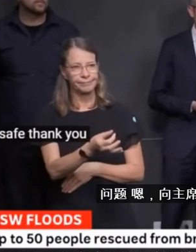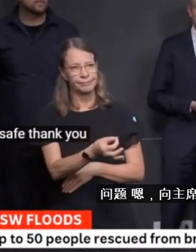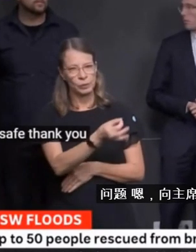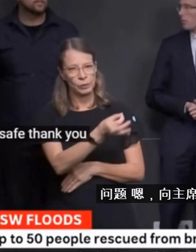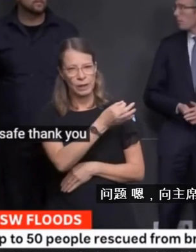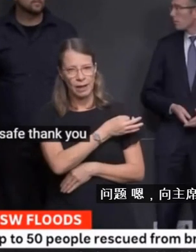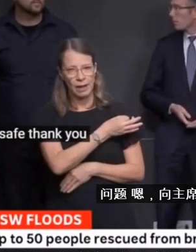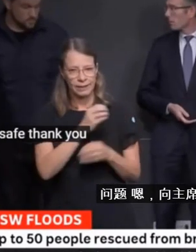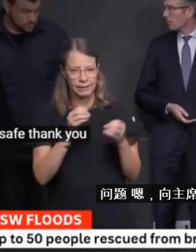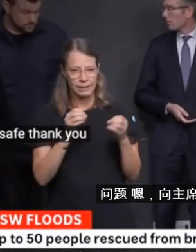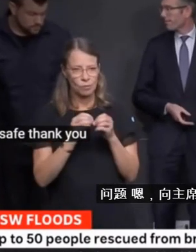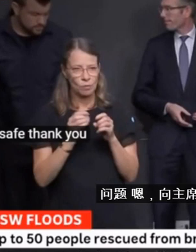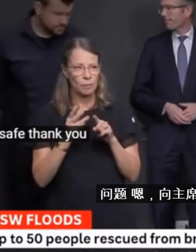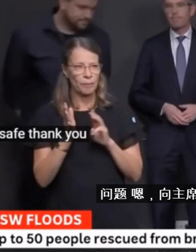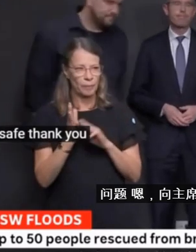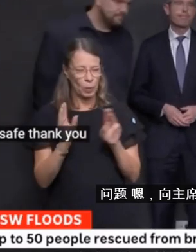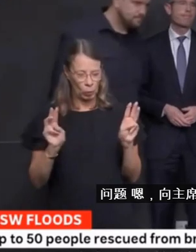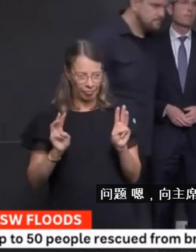the Bureau, please.